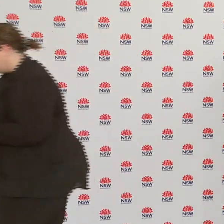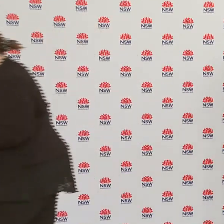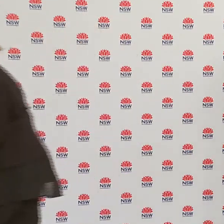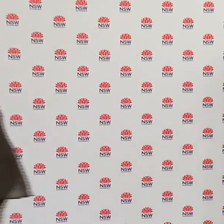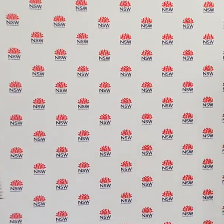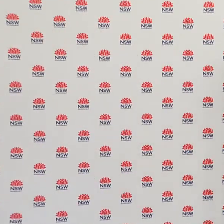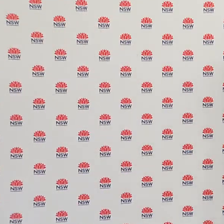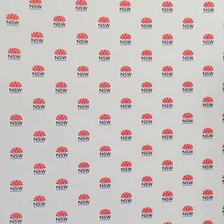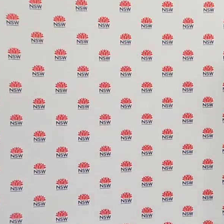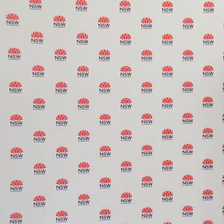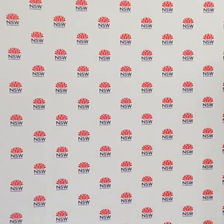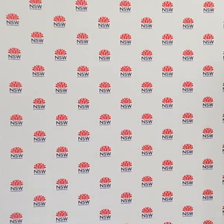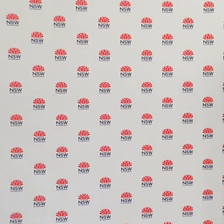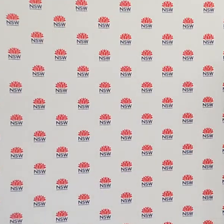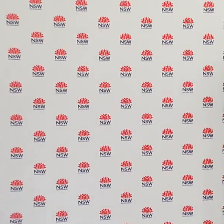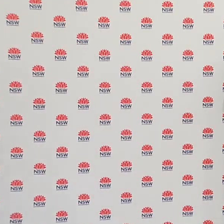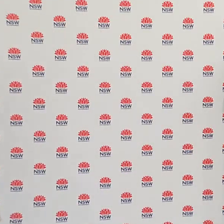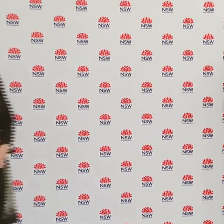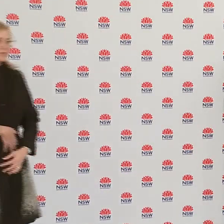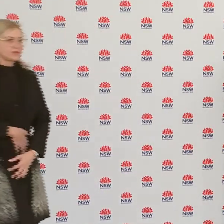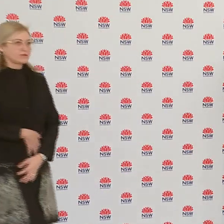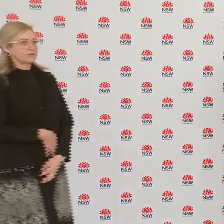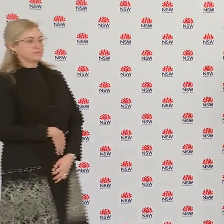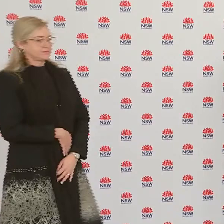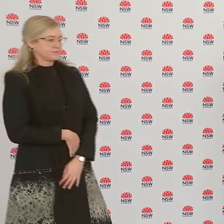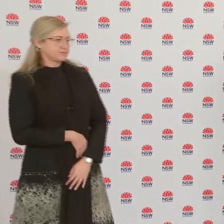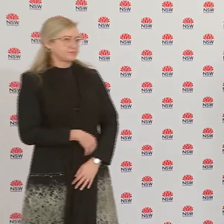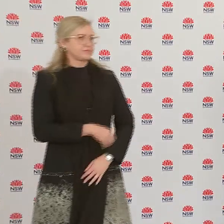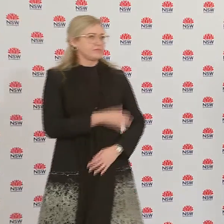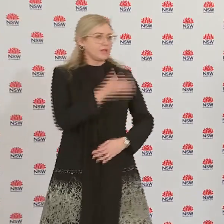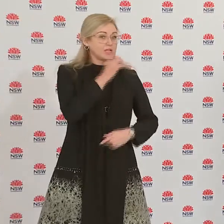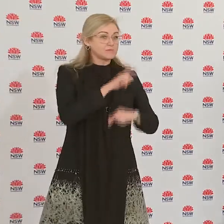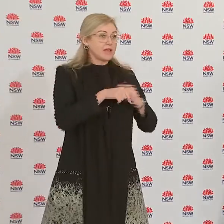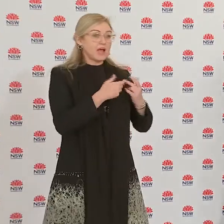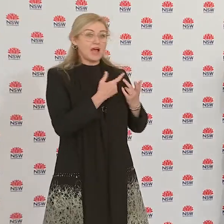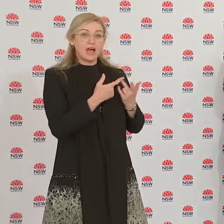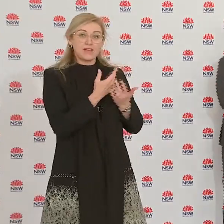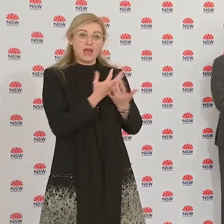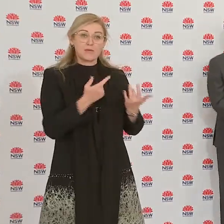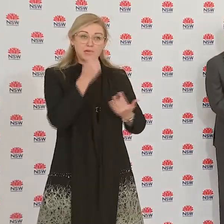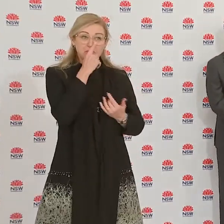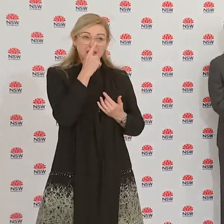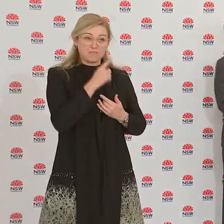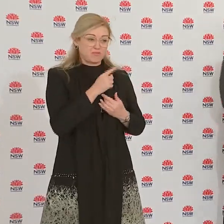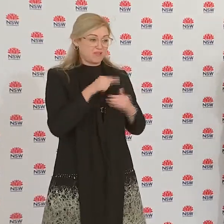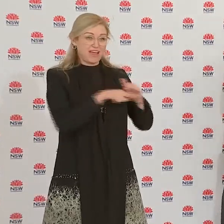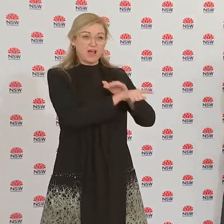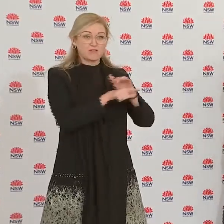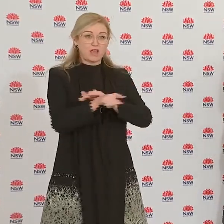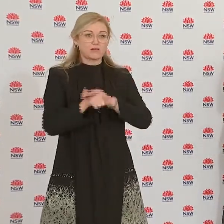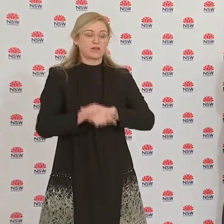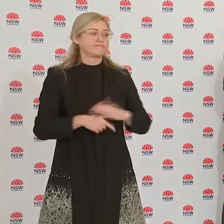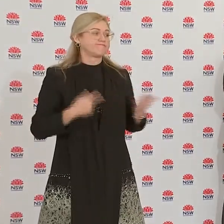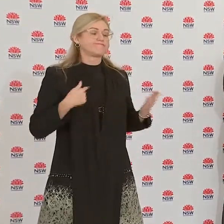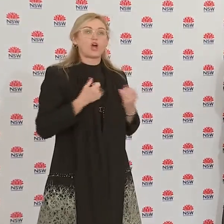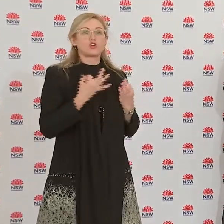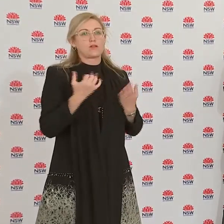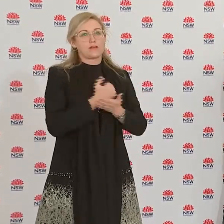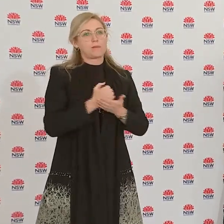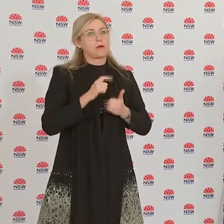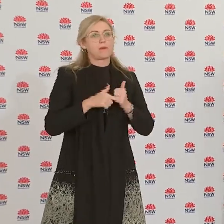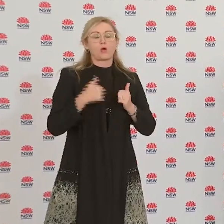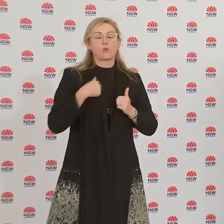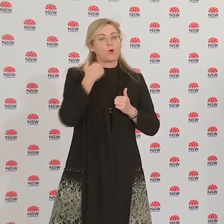cases that were unknown isolation status? Look, I think we'll have to. I haven't got that data with me, but as I said, we've always been very